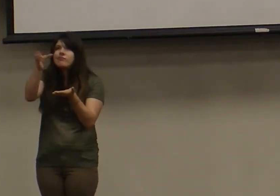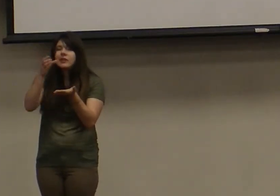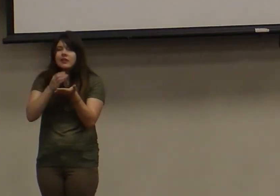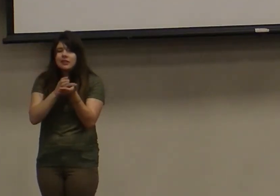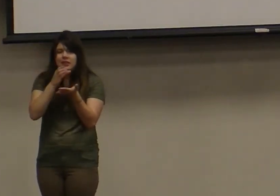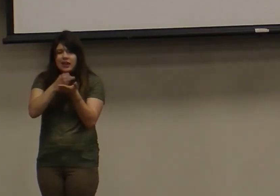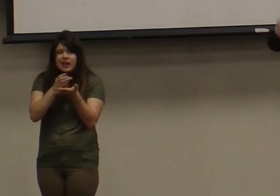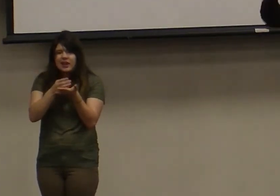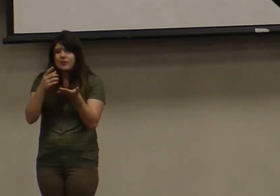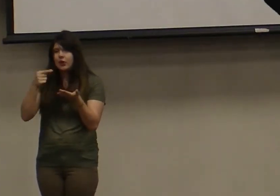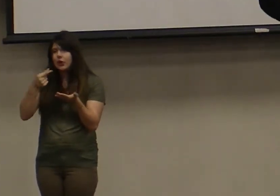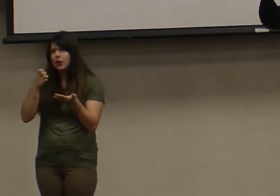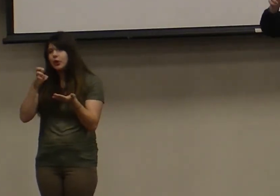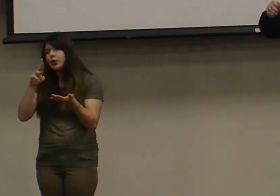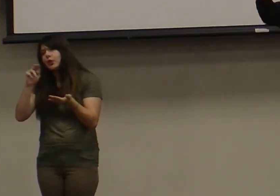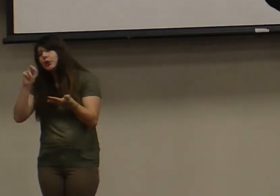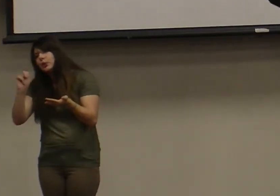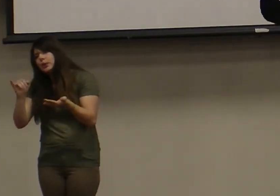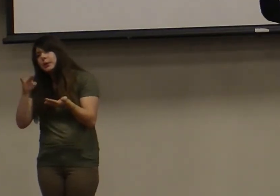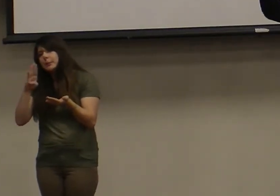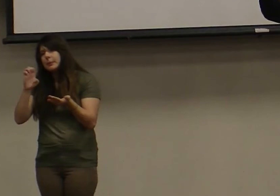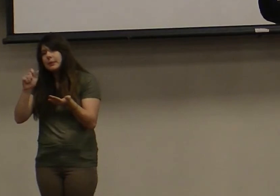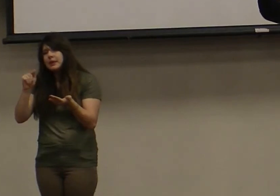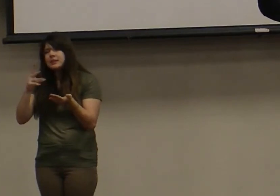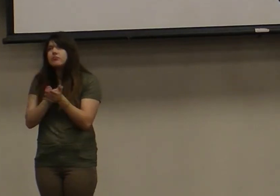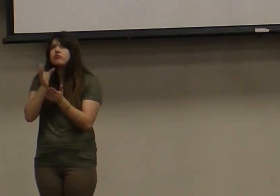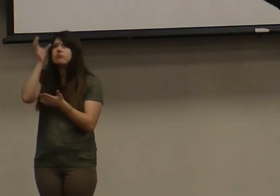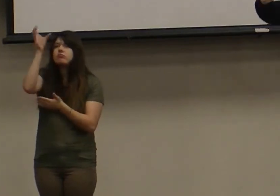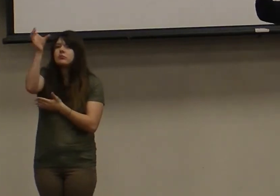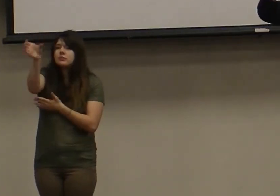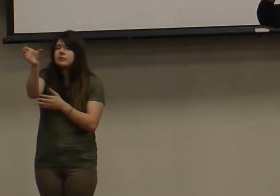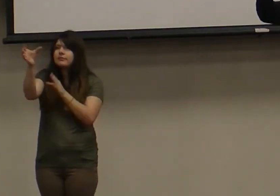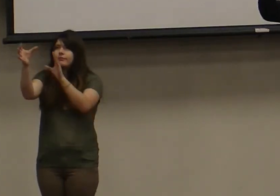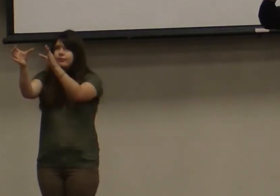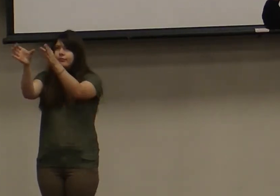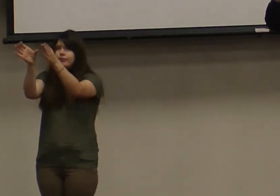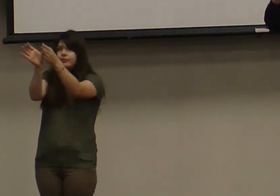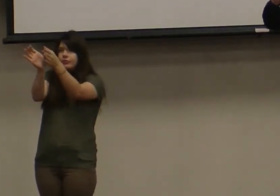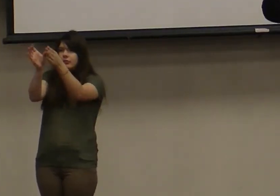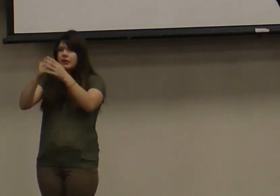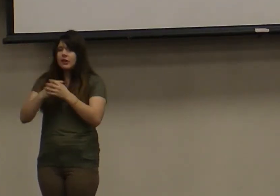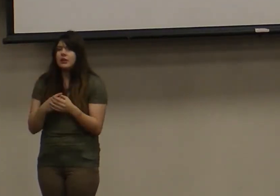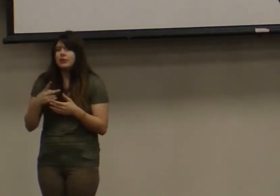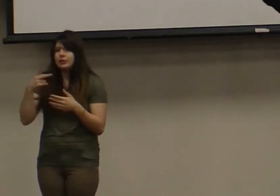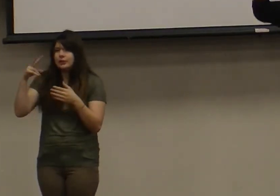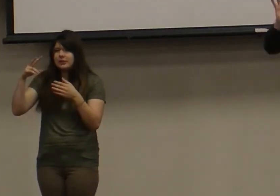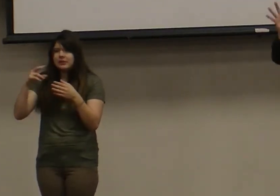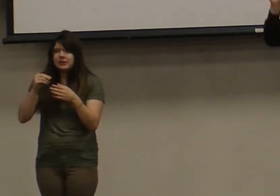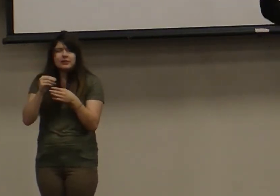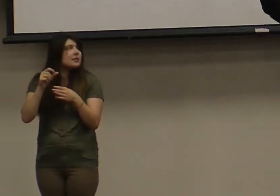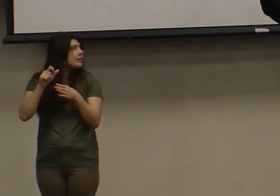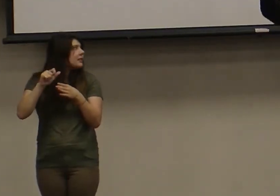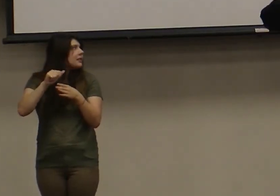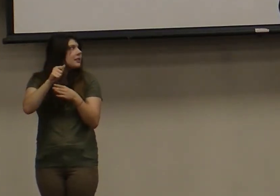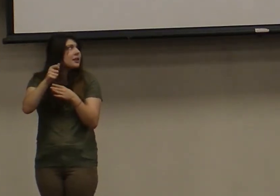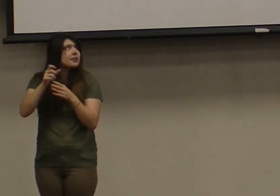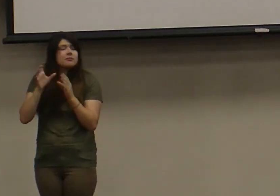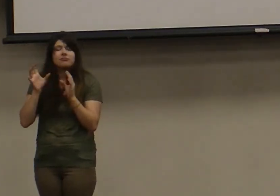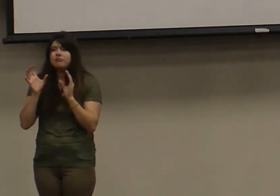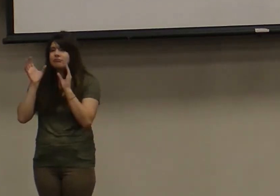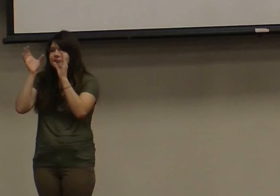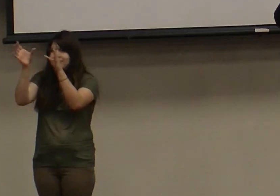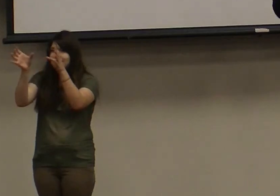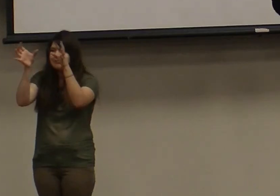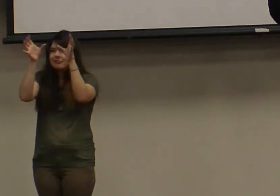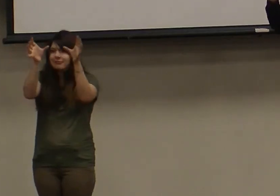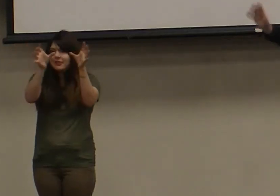beans or whatever, and you stick it up there, and you leave it out a little ways. You cut this side, and then you cut this side, and then you cut across, and you stack it back up, and you